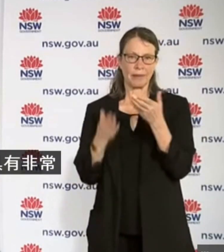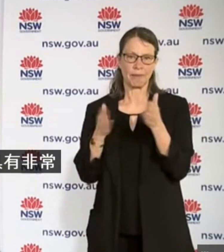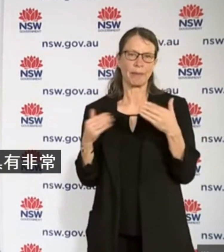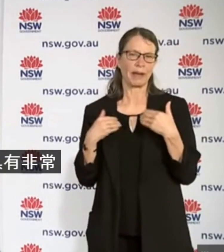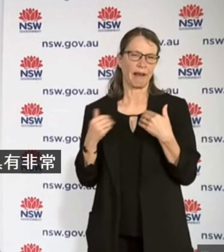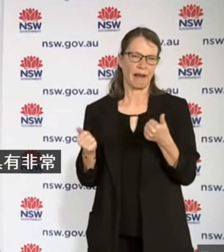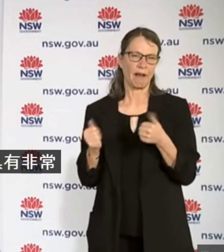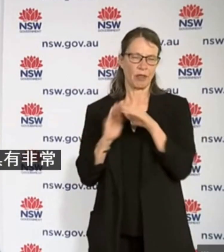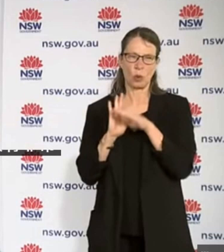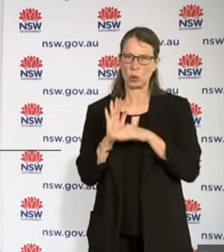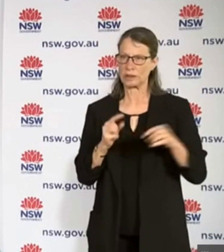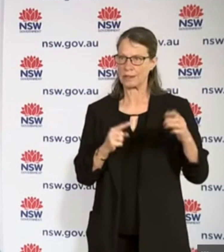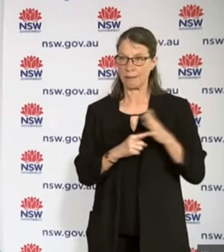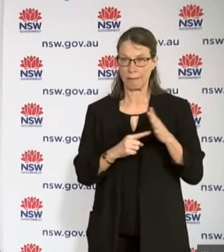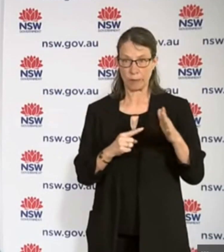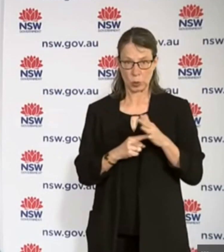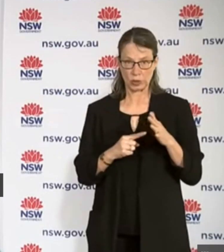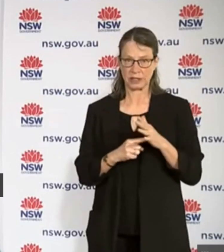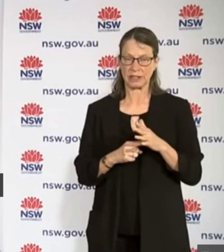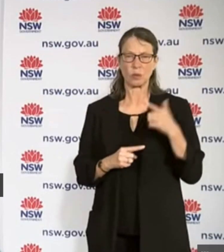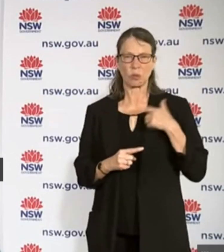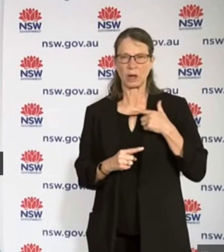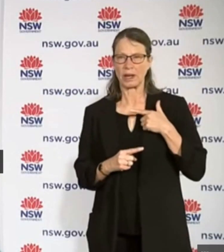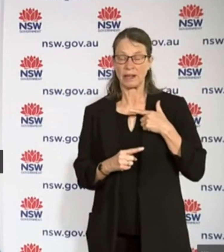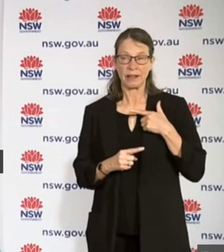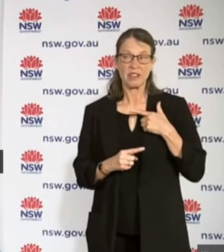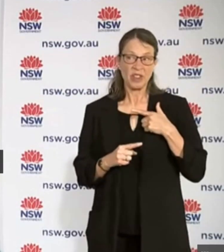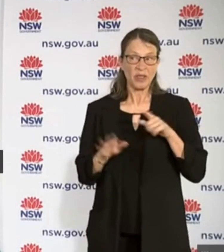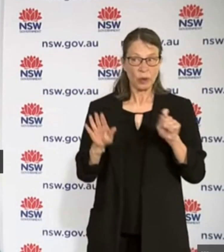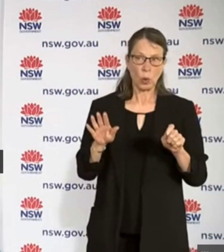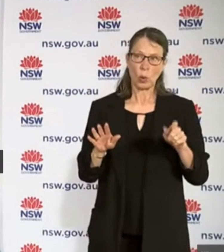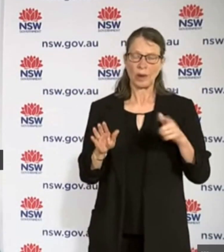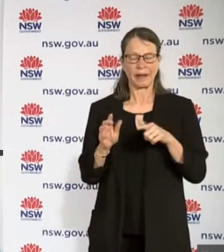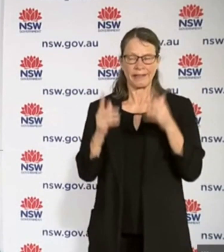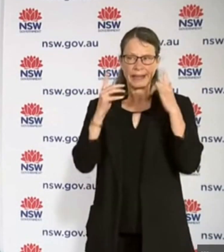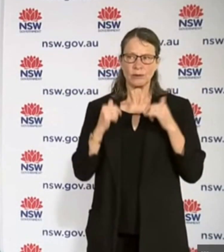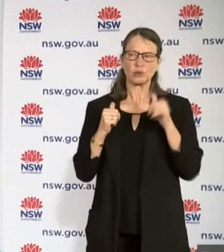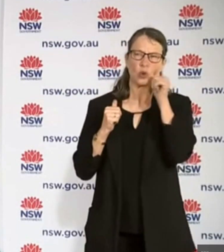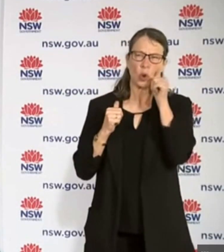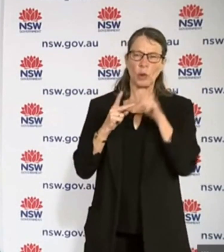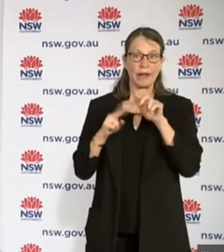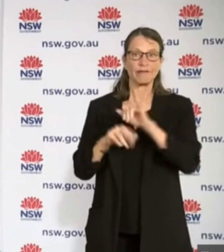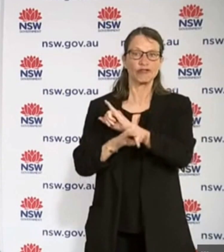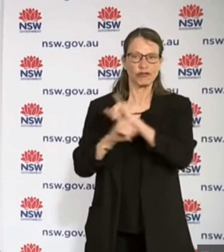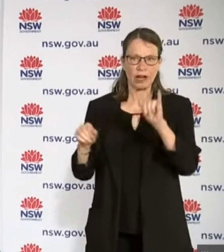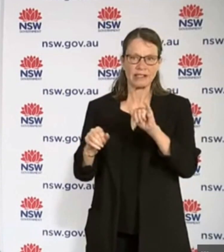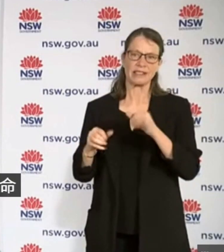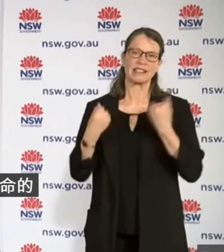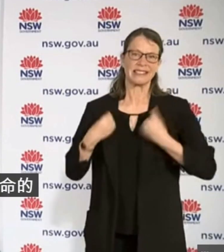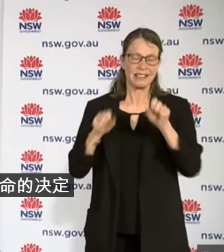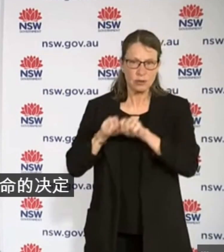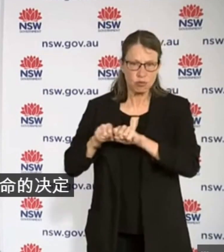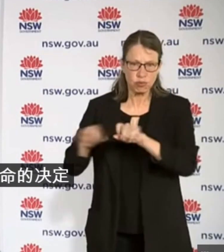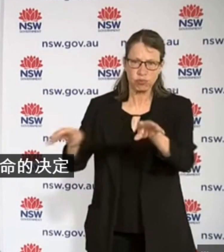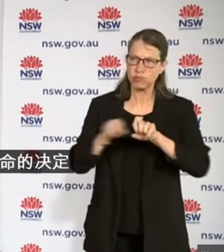strong standing because the courts, the legal system recognises that when you're in a pandemic, you're making decisions to